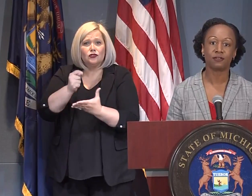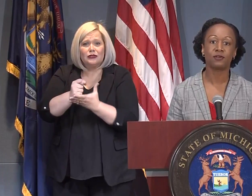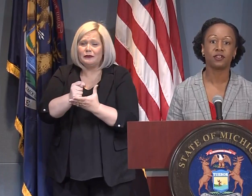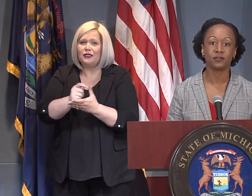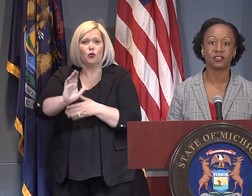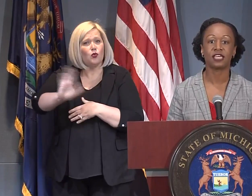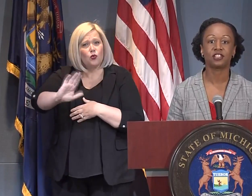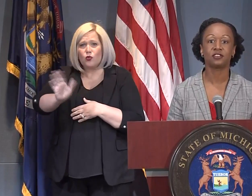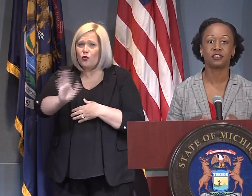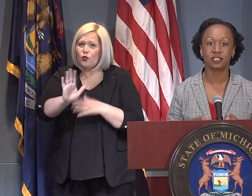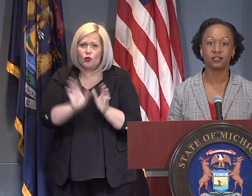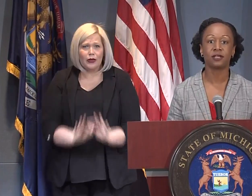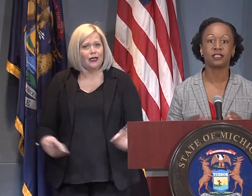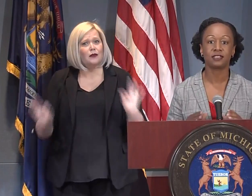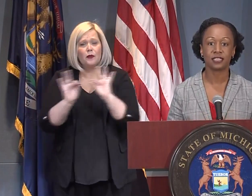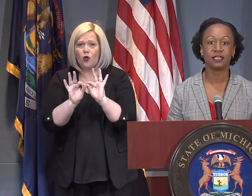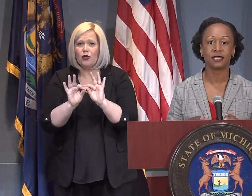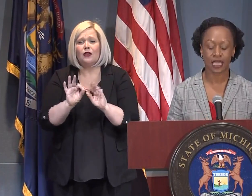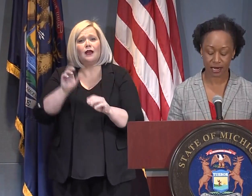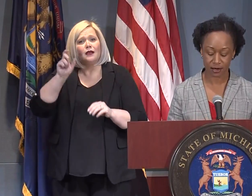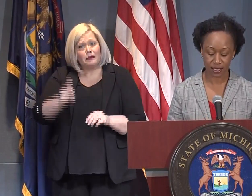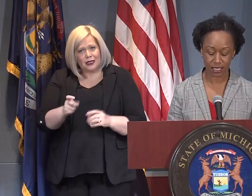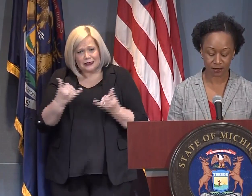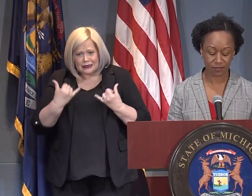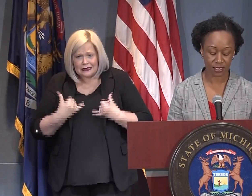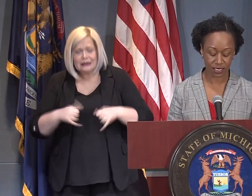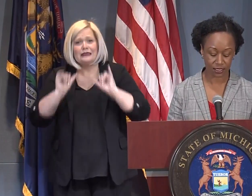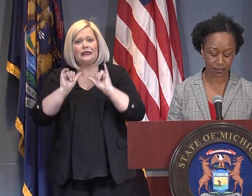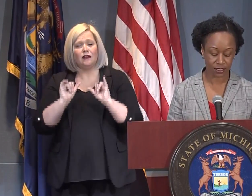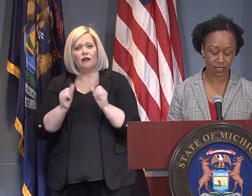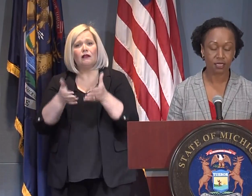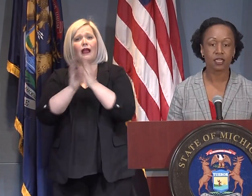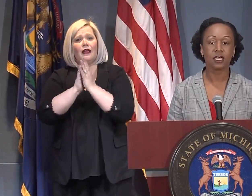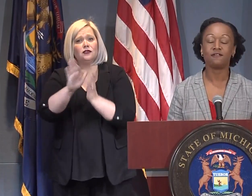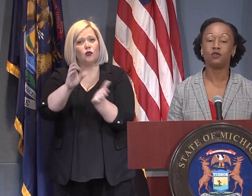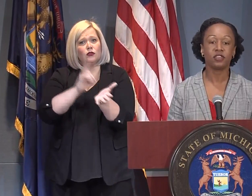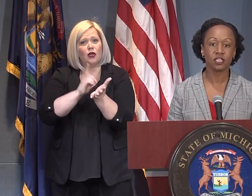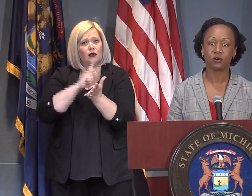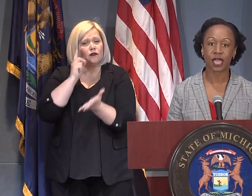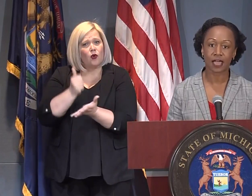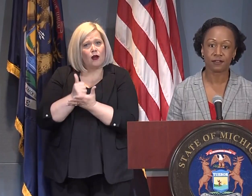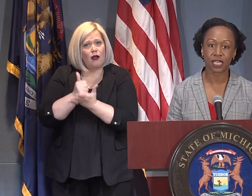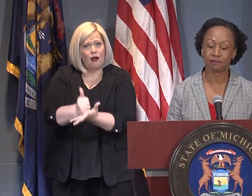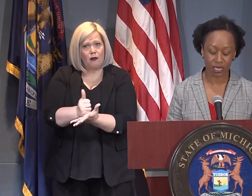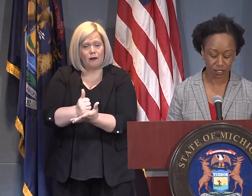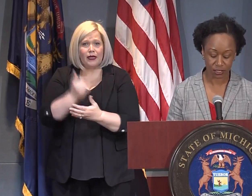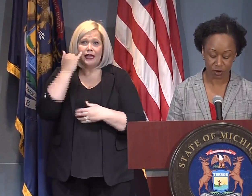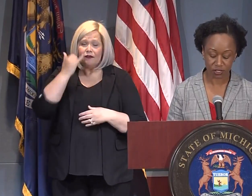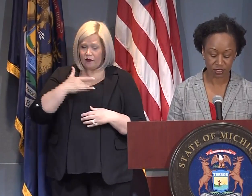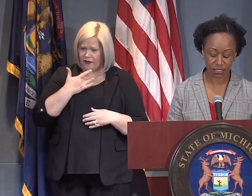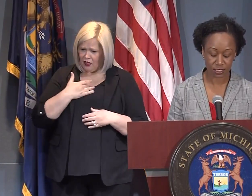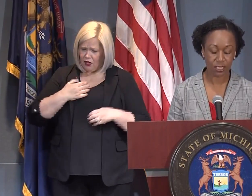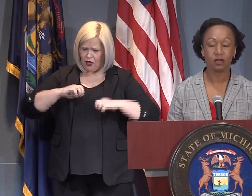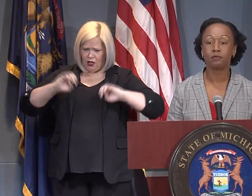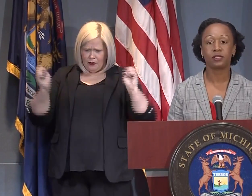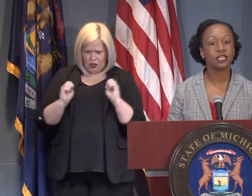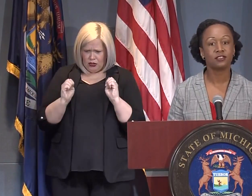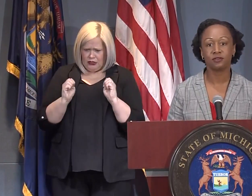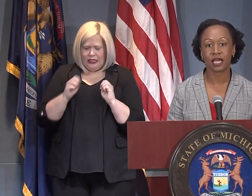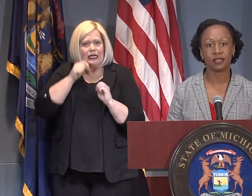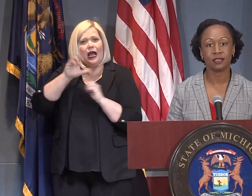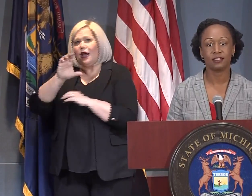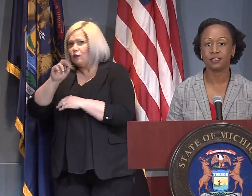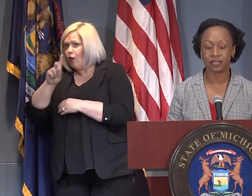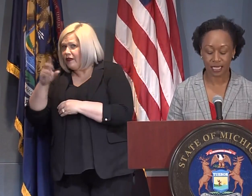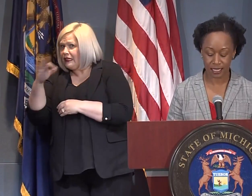that everyone knows that they should still seek care if they need it. If you think you are having a medical emergency, please